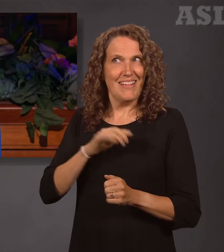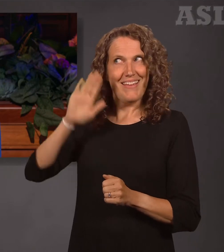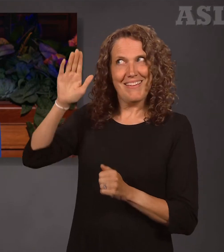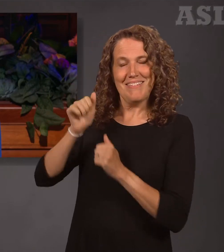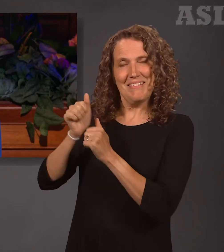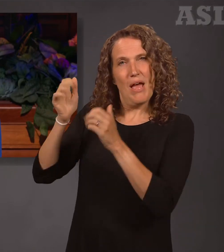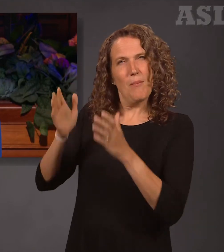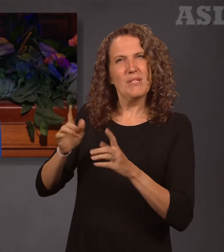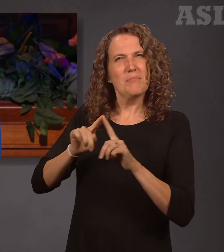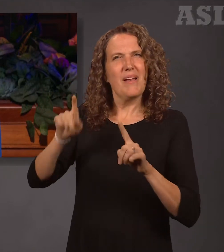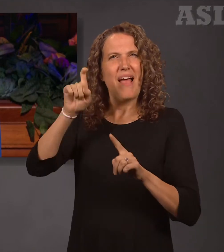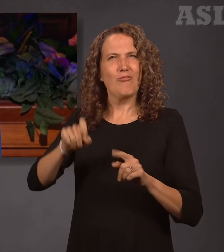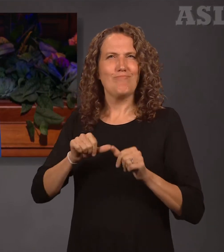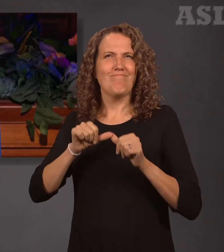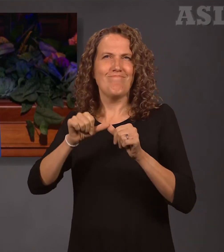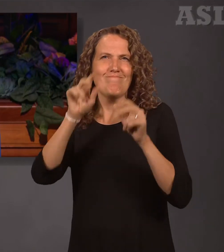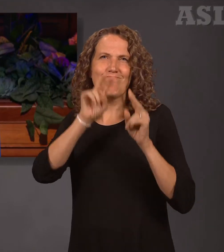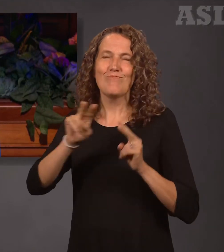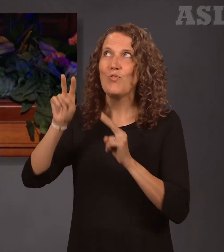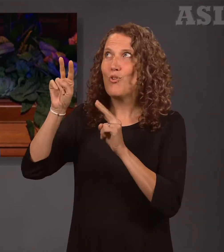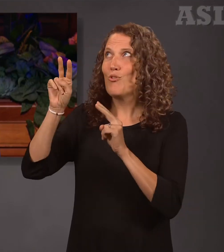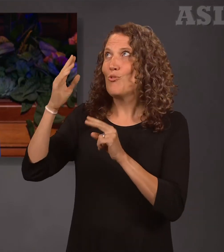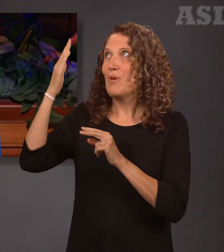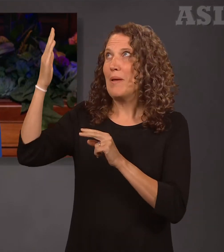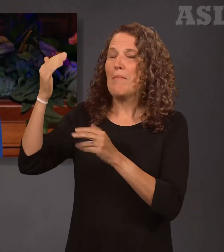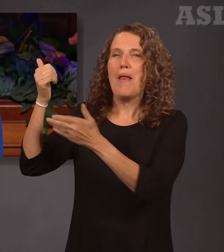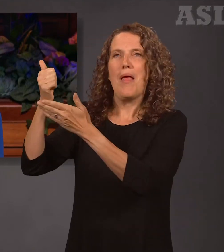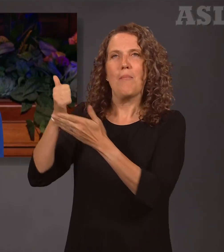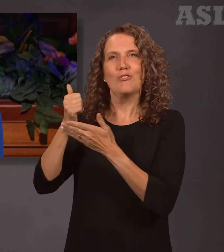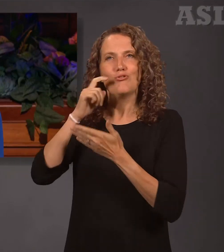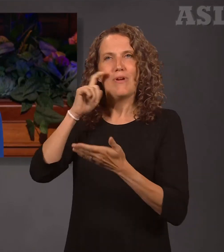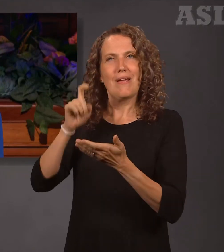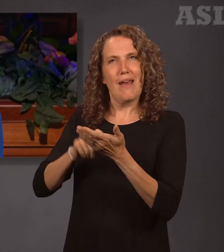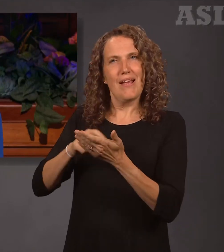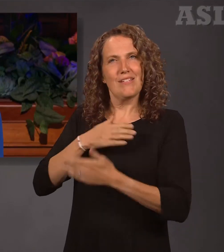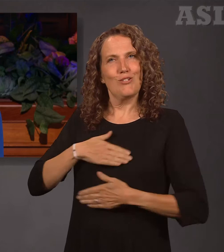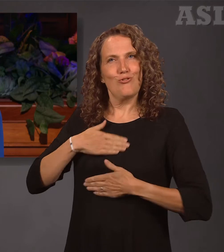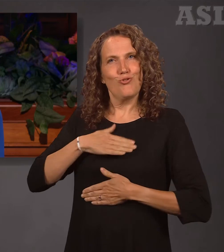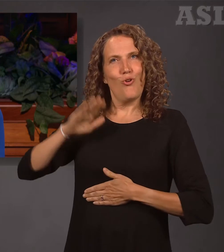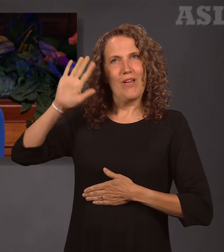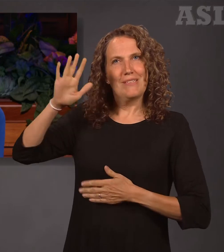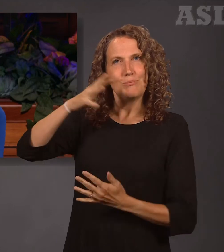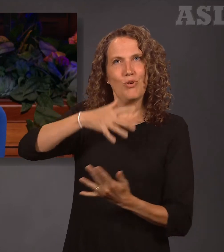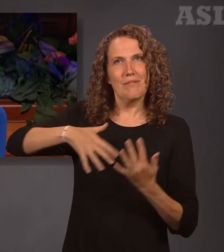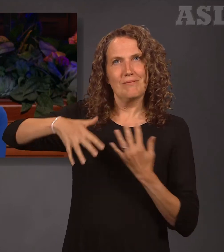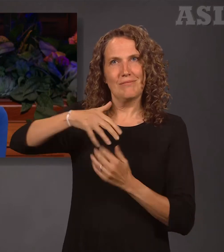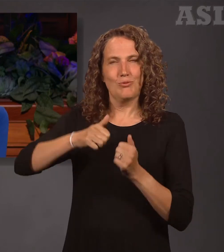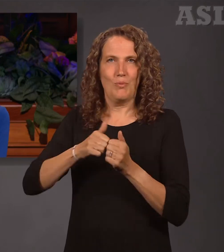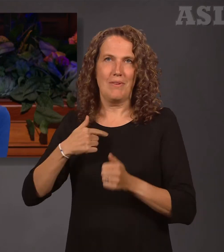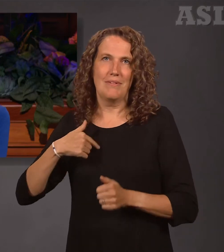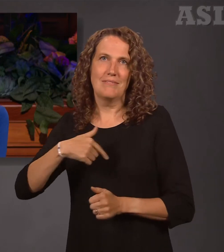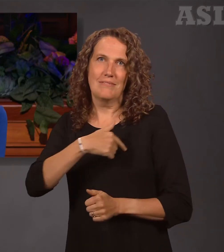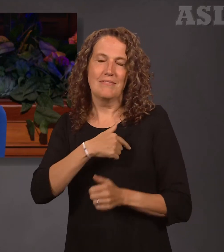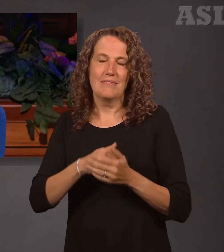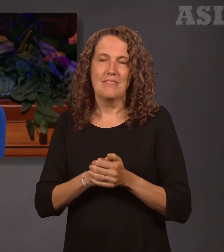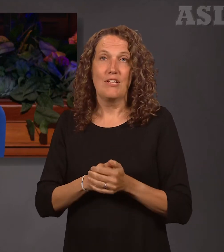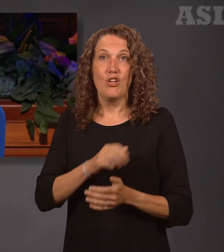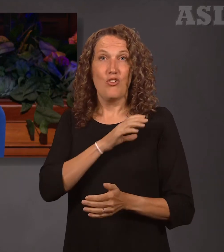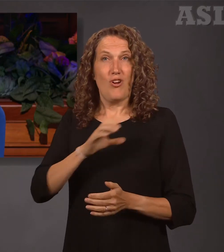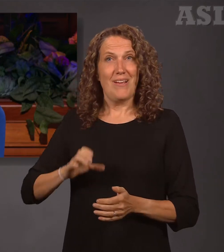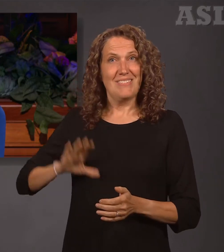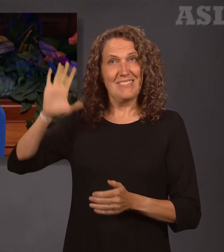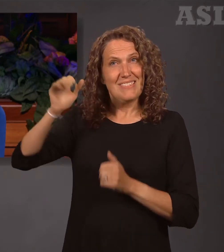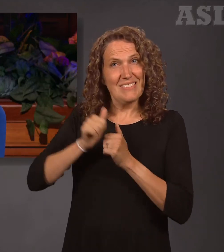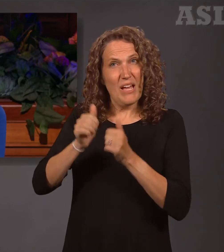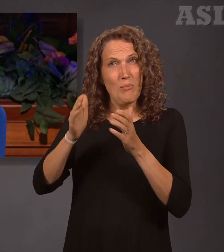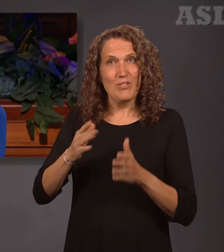Look to Him and help us recognize and enjoy his presence Christ's disciples have always encountered hard